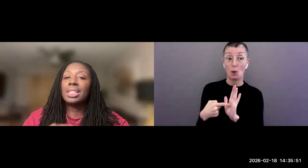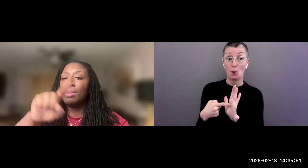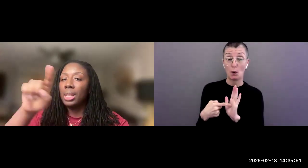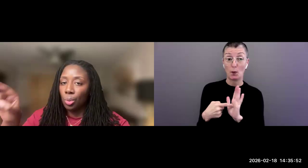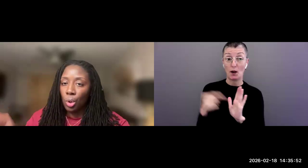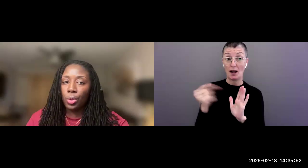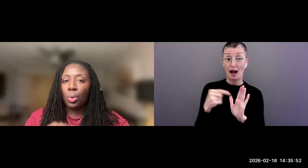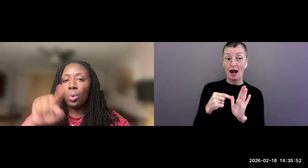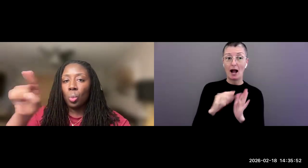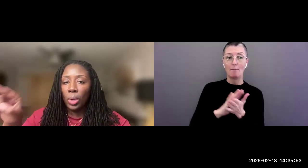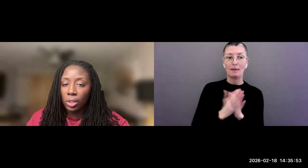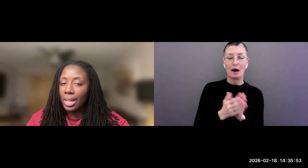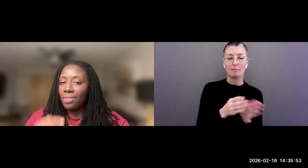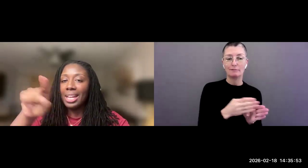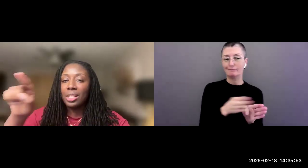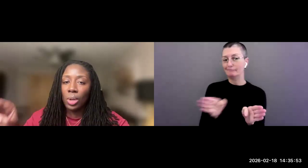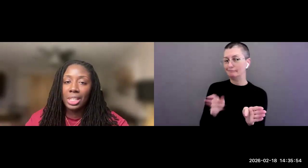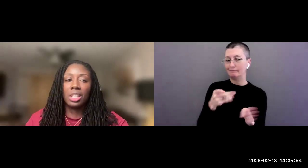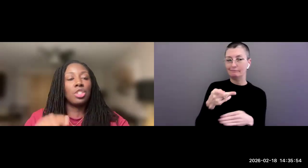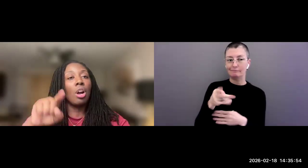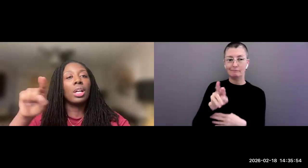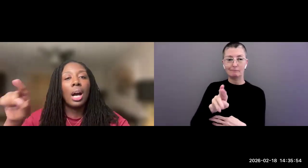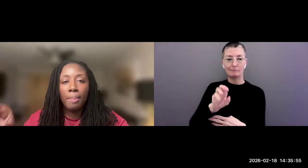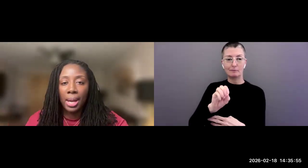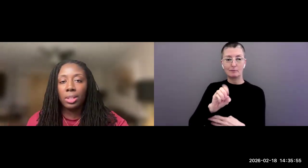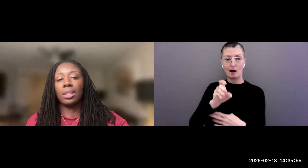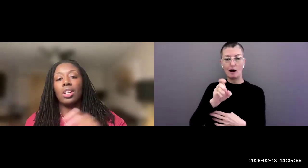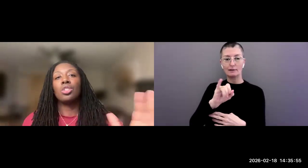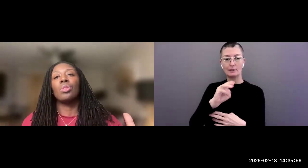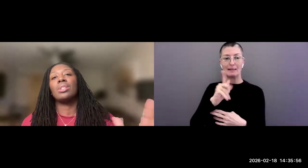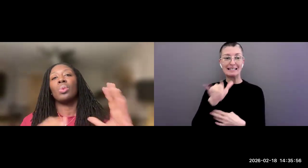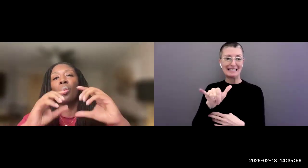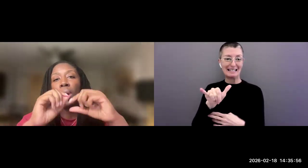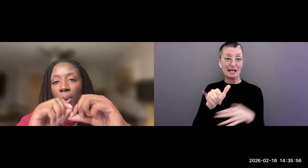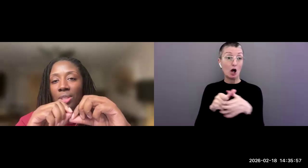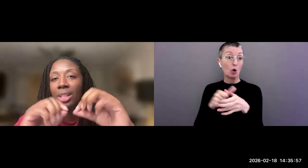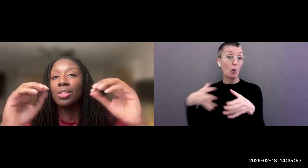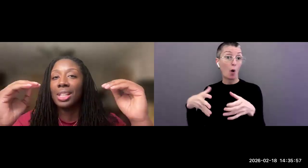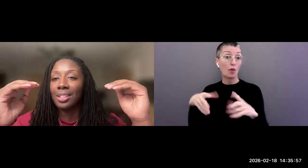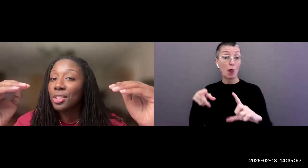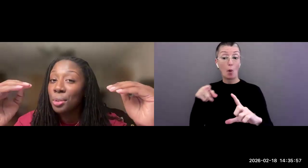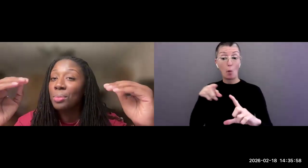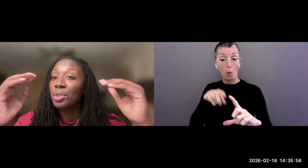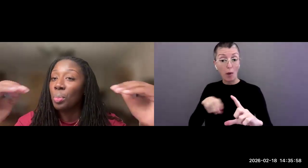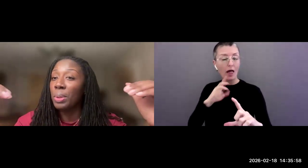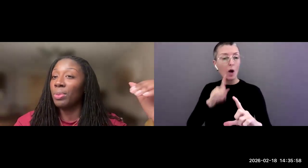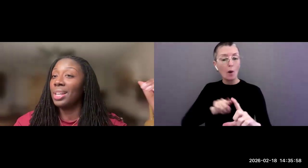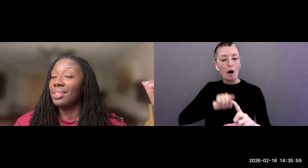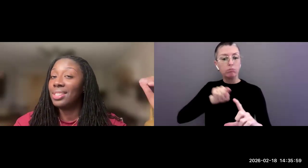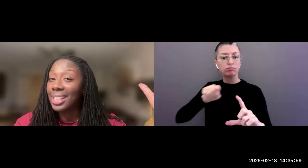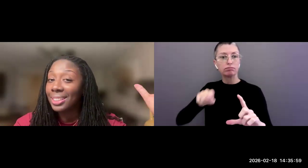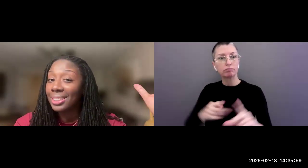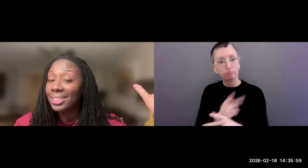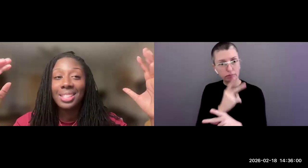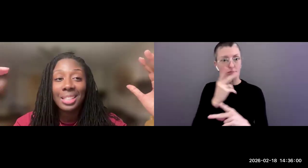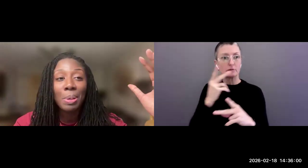the proximity growth wheel. And that's when it's going to start compounding. So that's when one person goes and tells two people